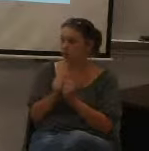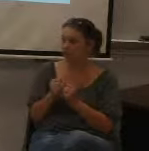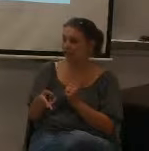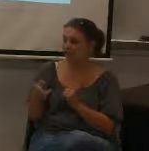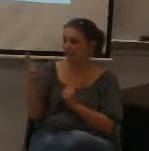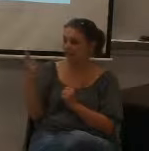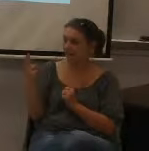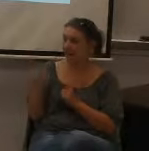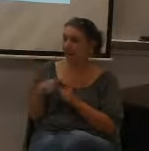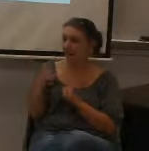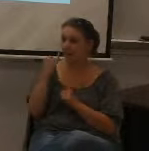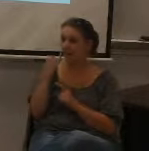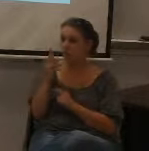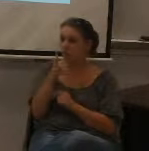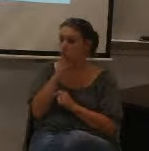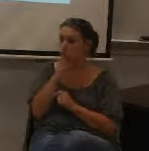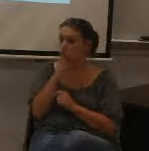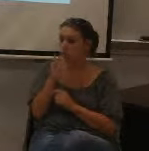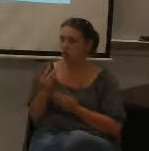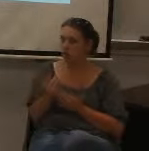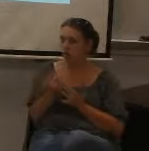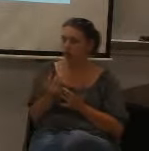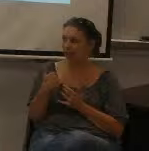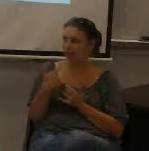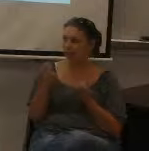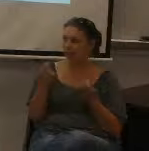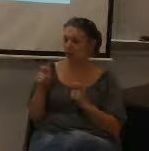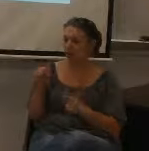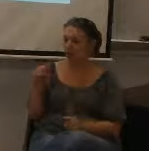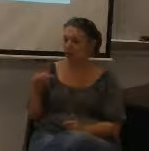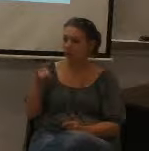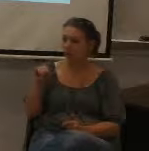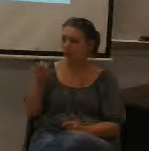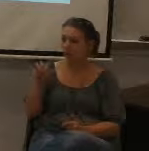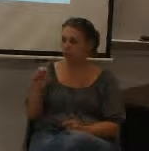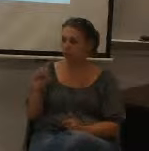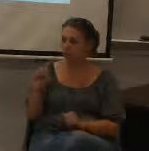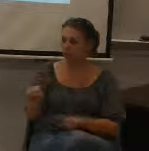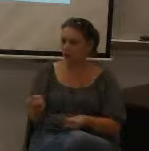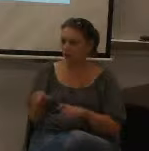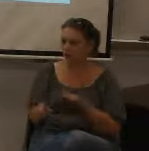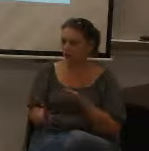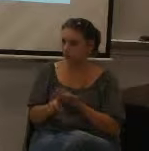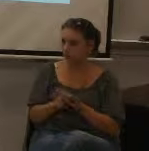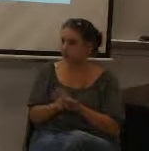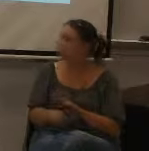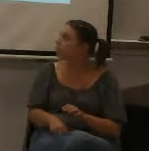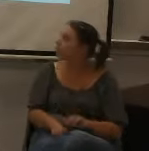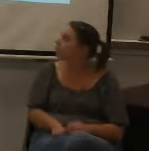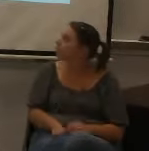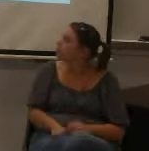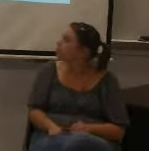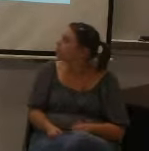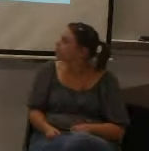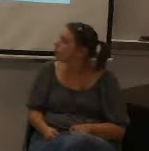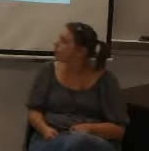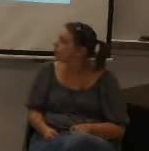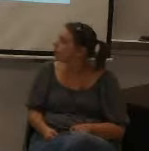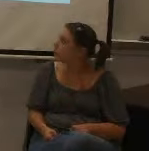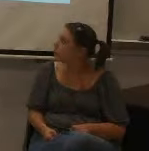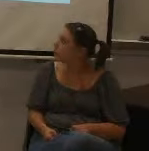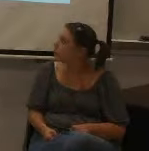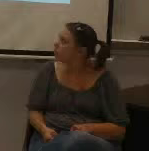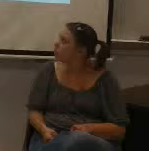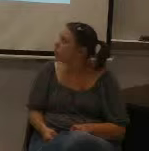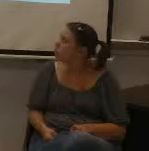And then, if the water holds back, we get these major aquifers that can form. And some of the ones that we've